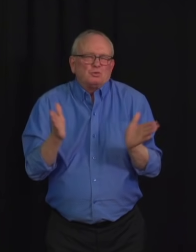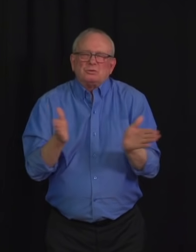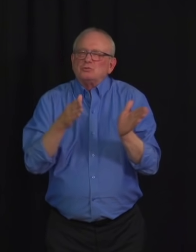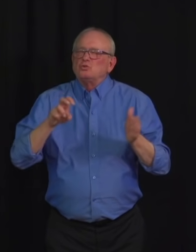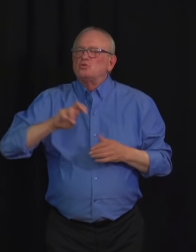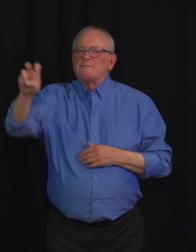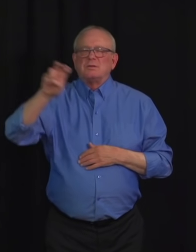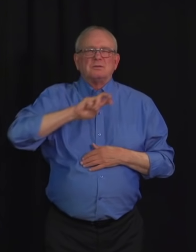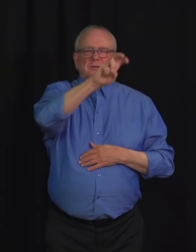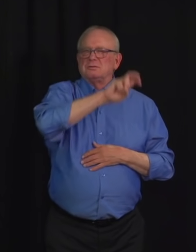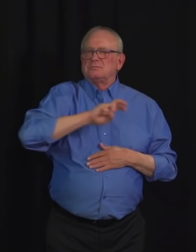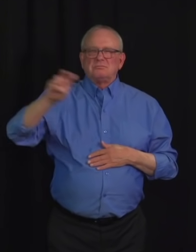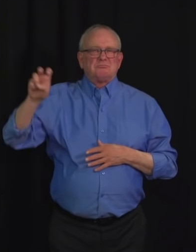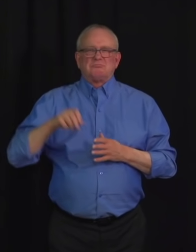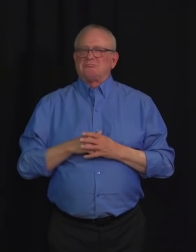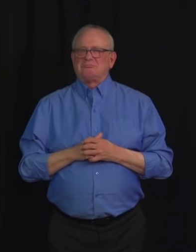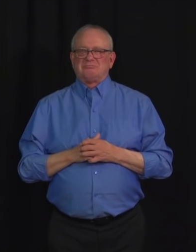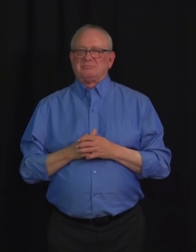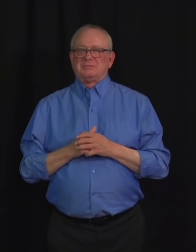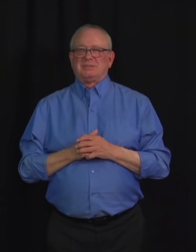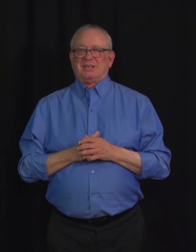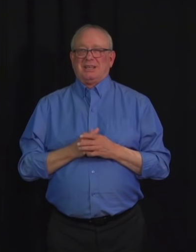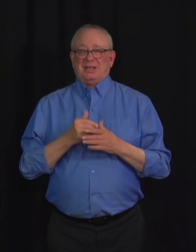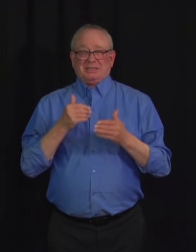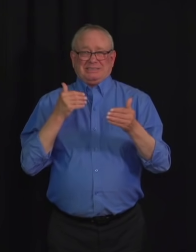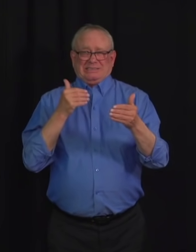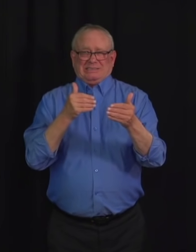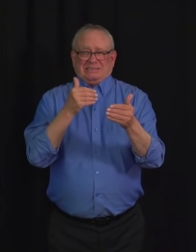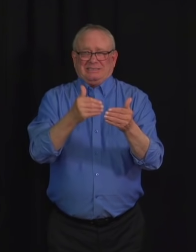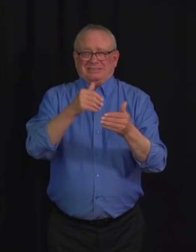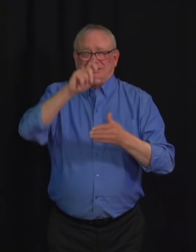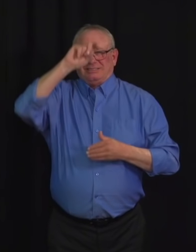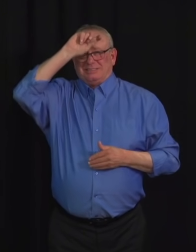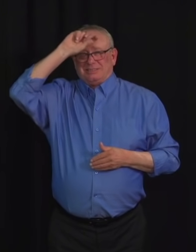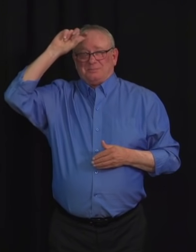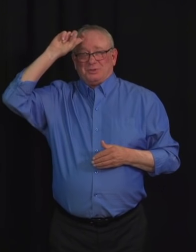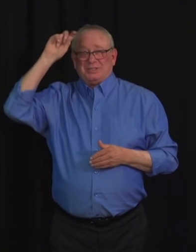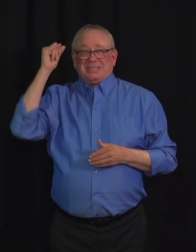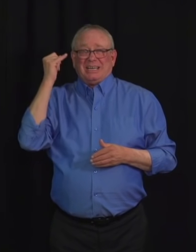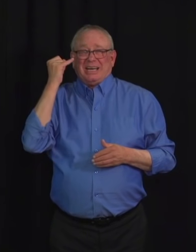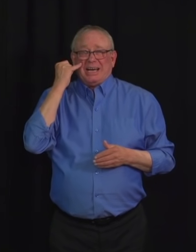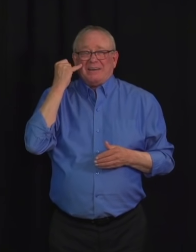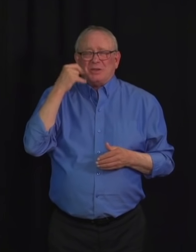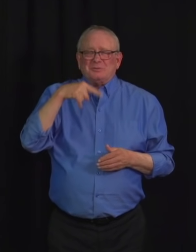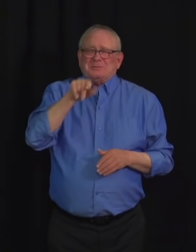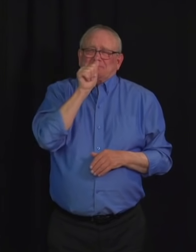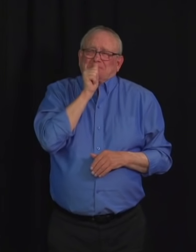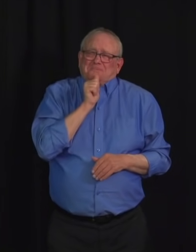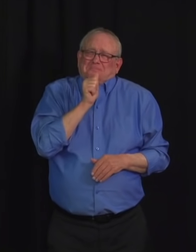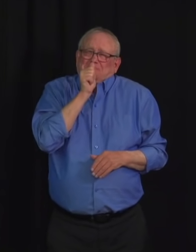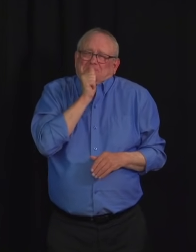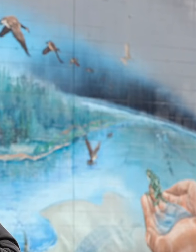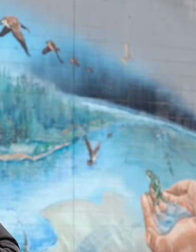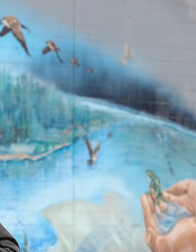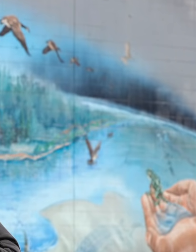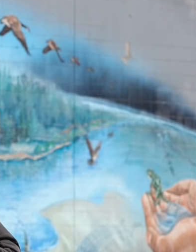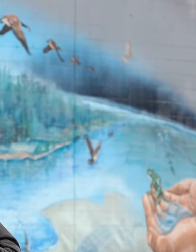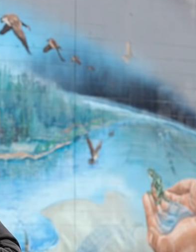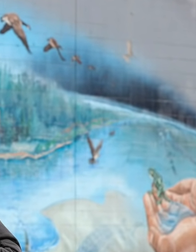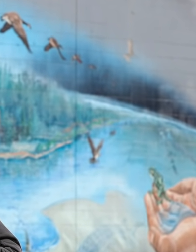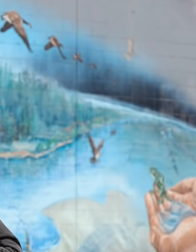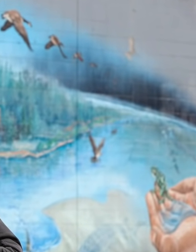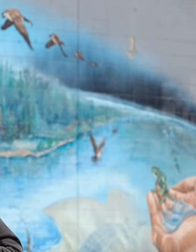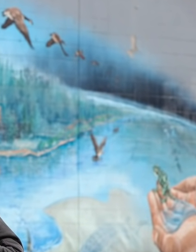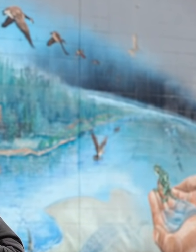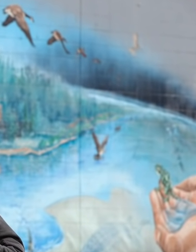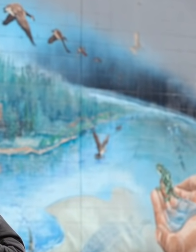just around the corner. If we all stay vigilant and do our part just one more time, this might be the last long weekend